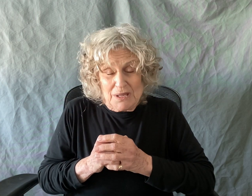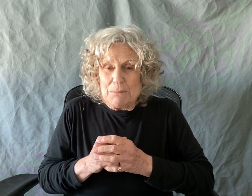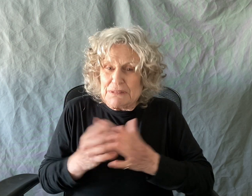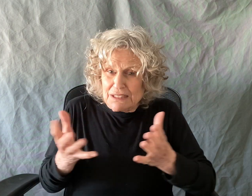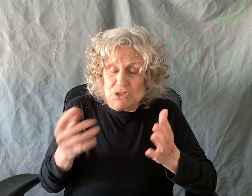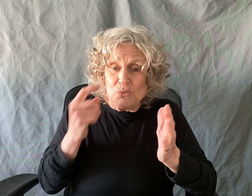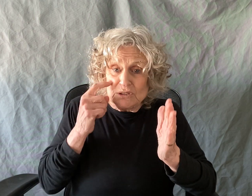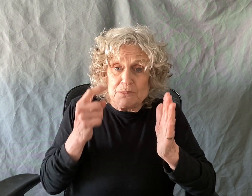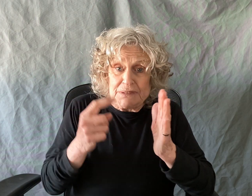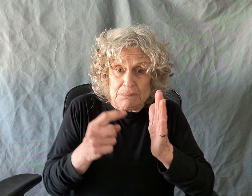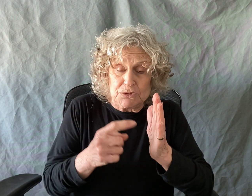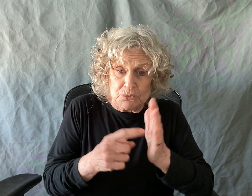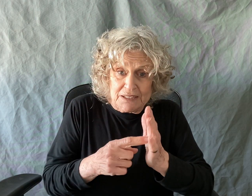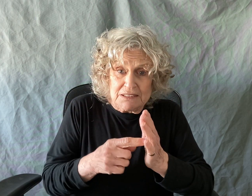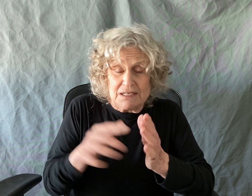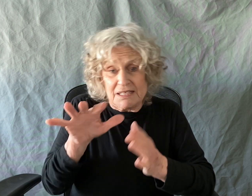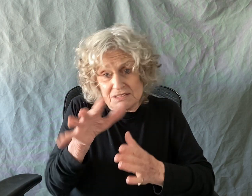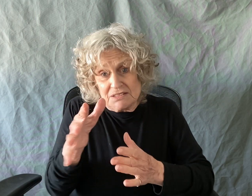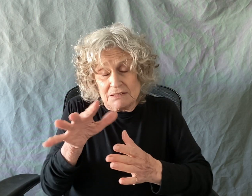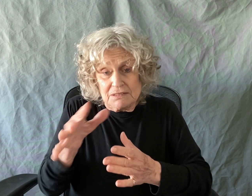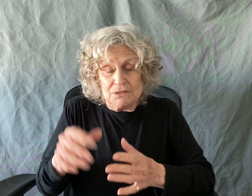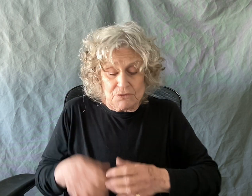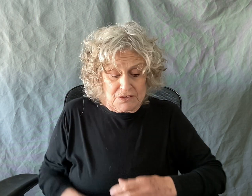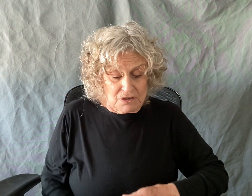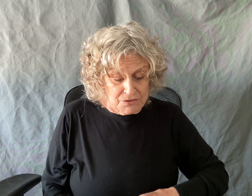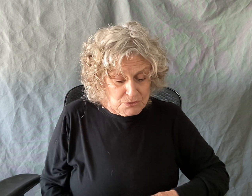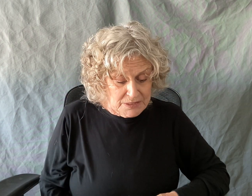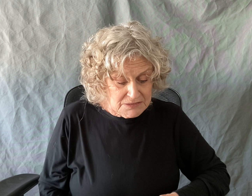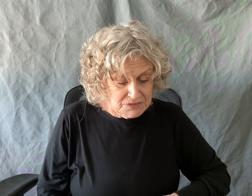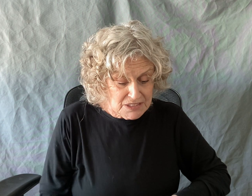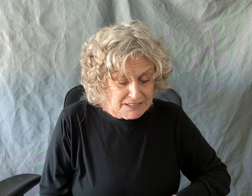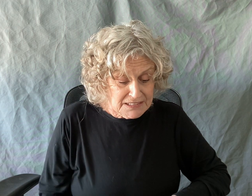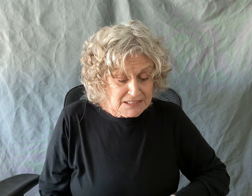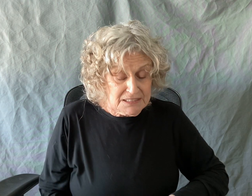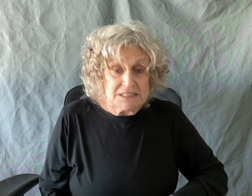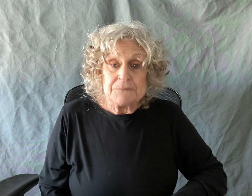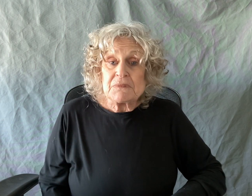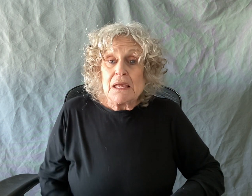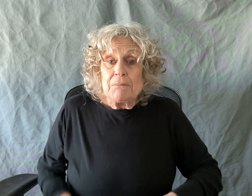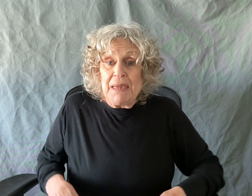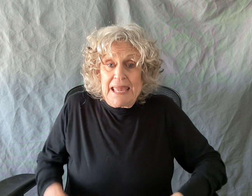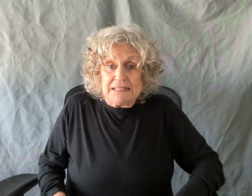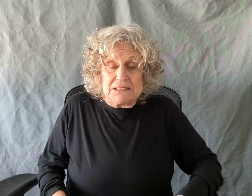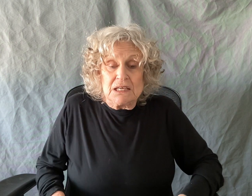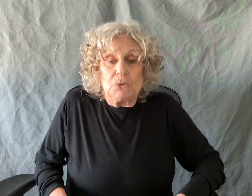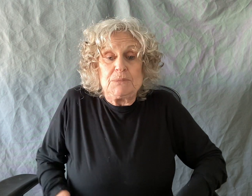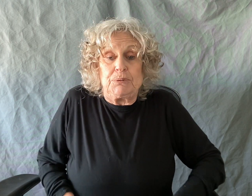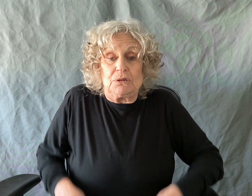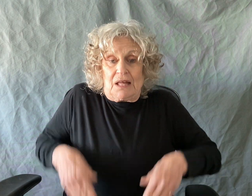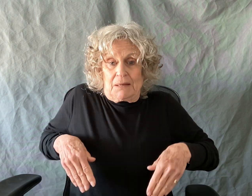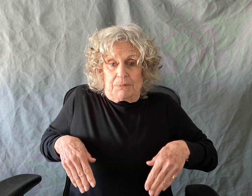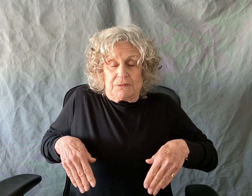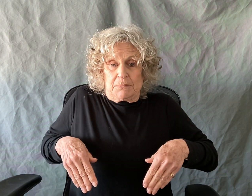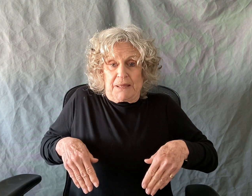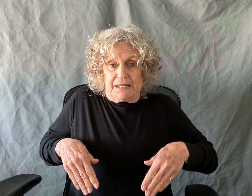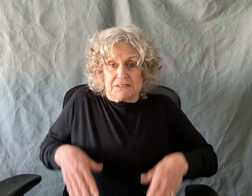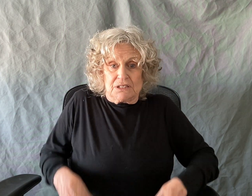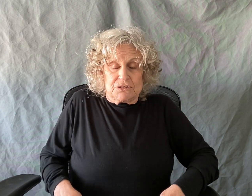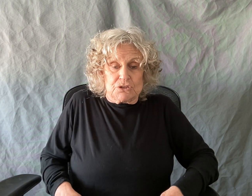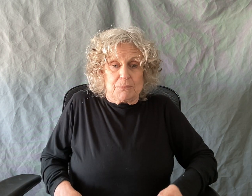But then you want to be able to recognize that, there are other ways of signing things. Pants, we pull up the pants. So the